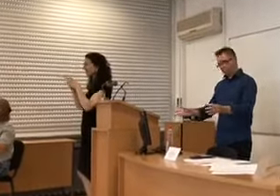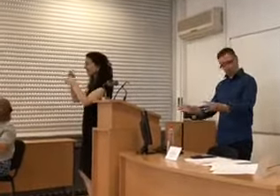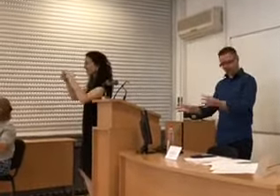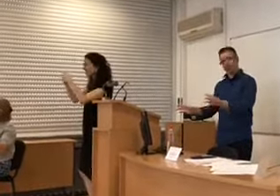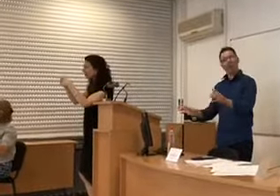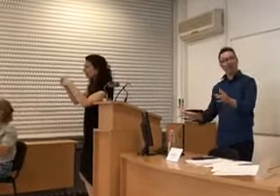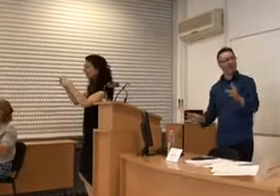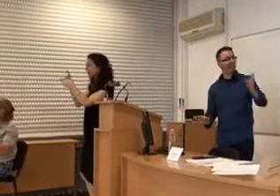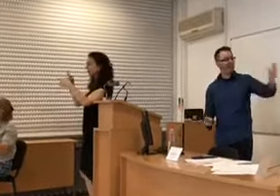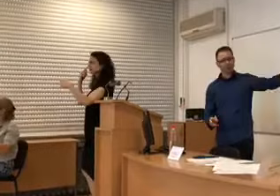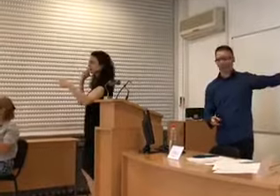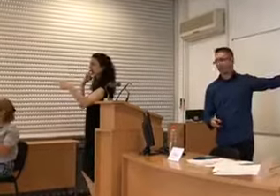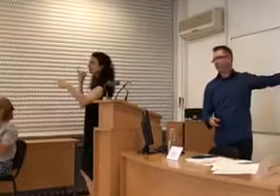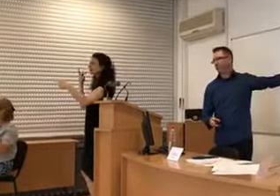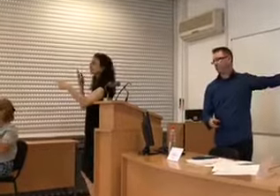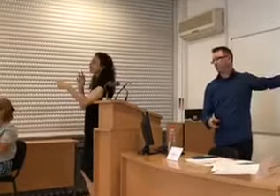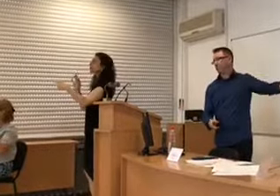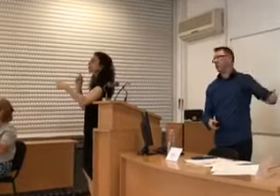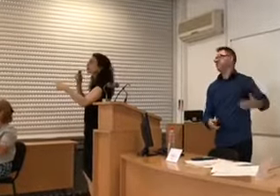is just one